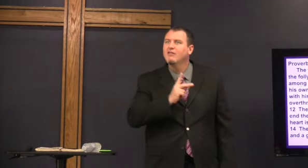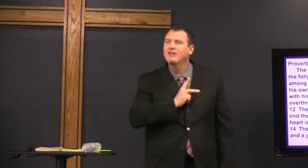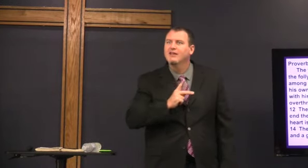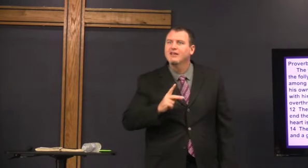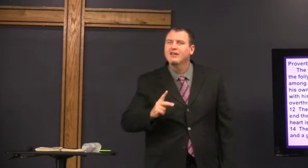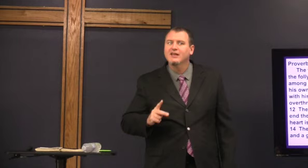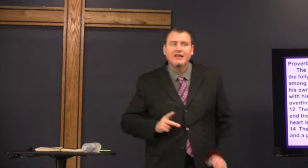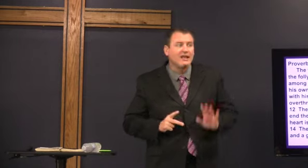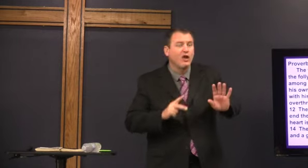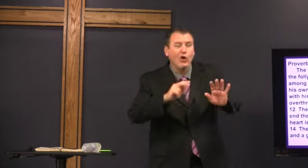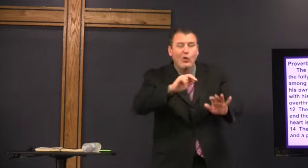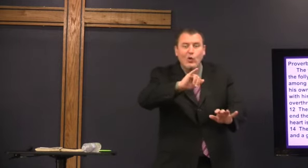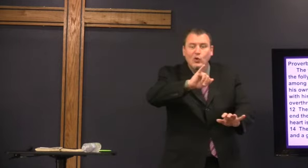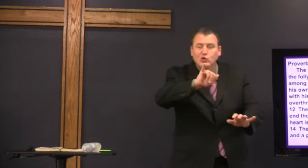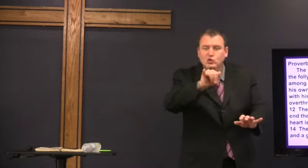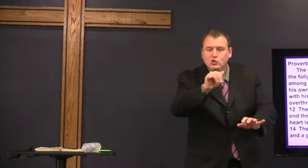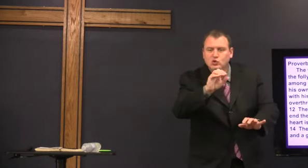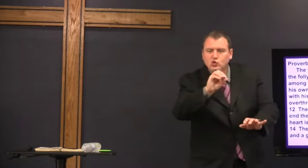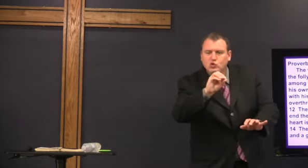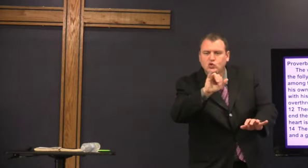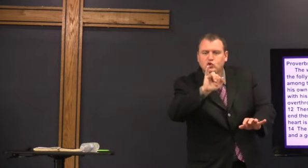I'm a child of the King.